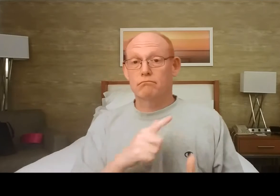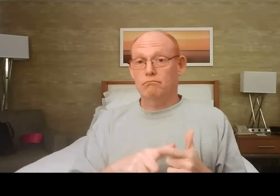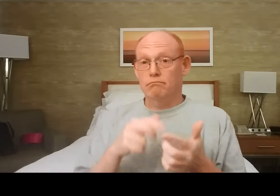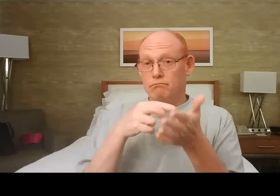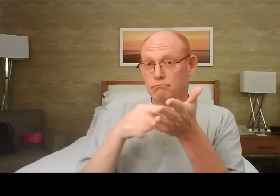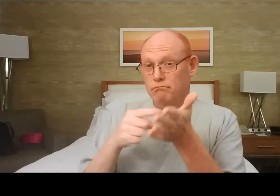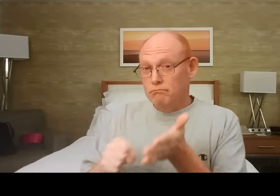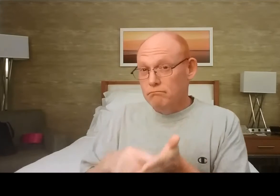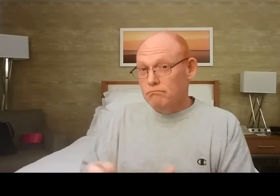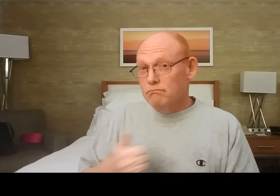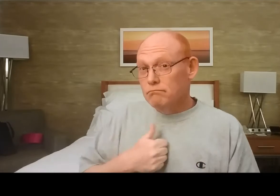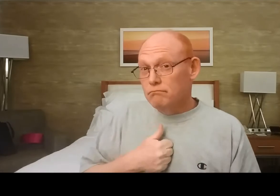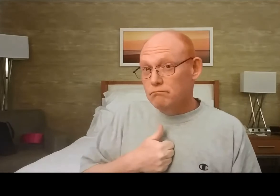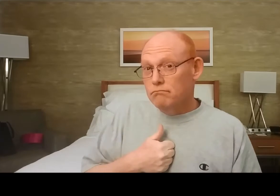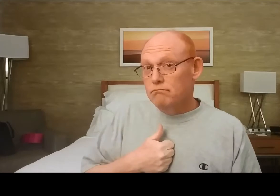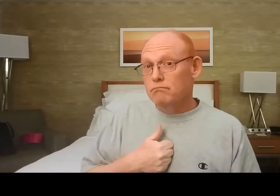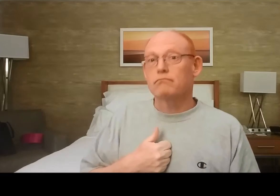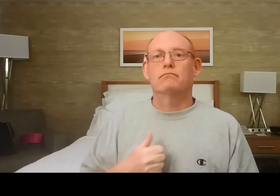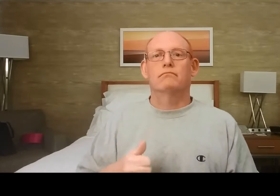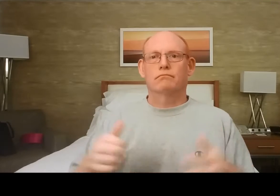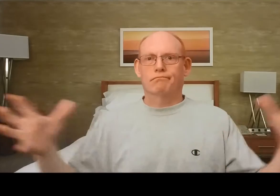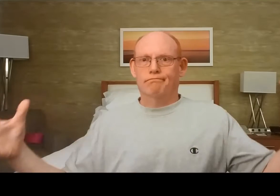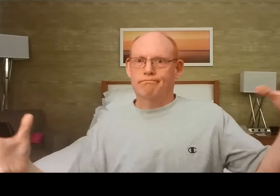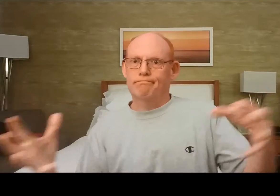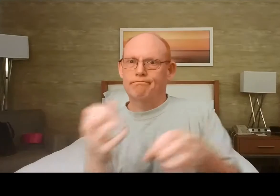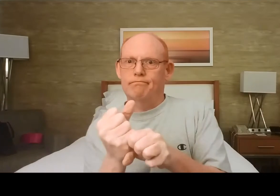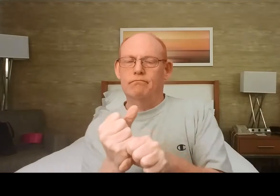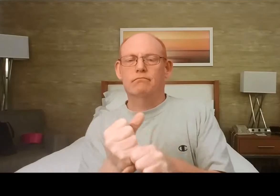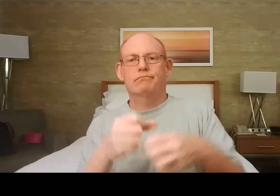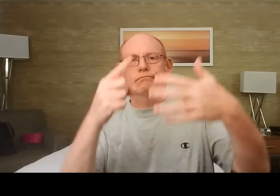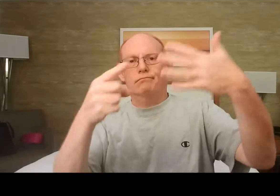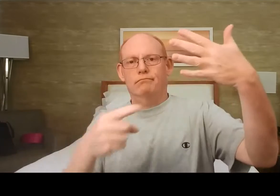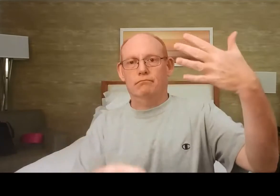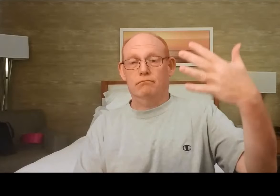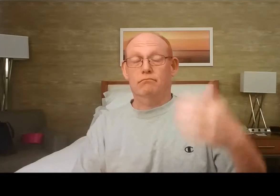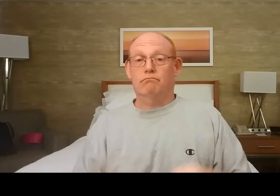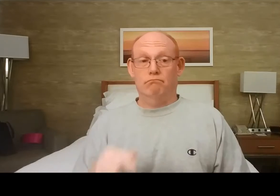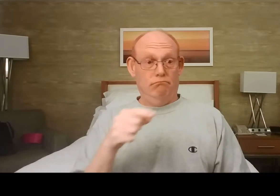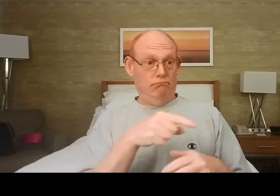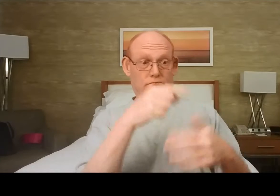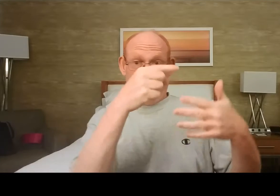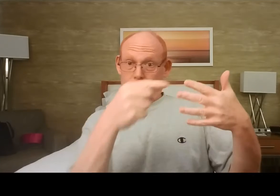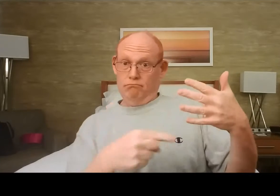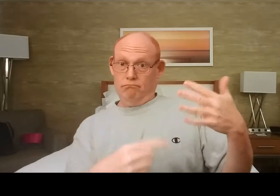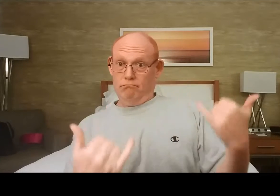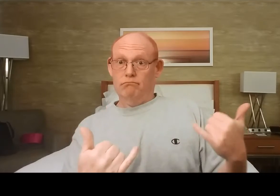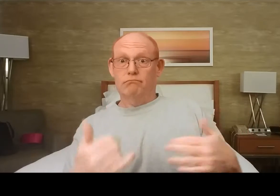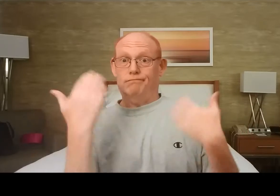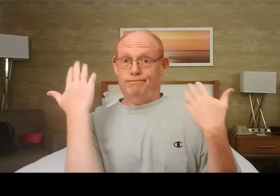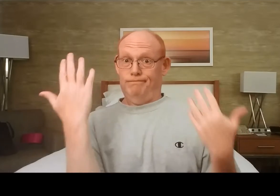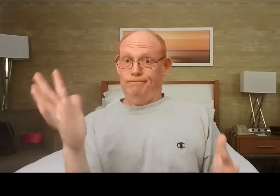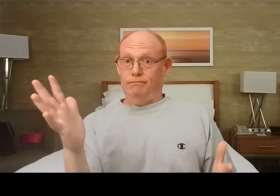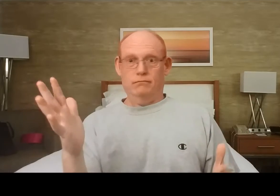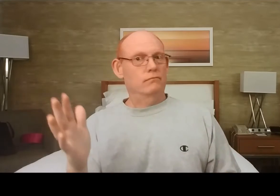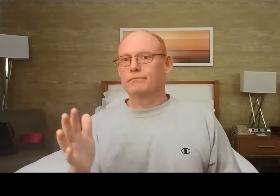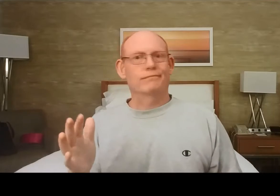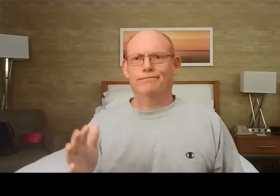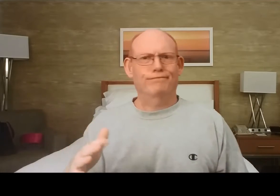and listening to a lot of people. I've also done a lot of investigating myself. I put all of that knowledge together to come up with